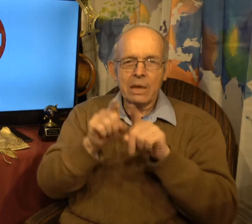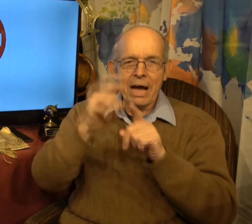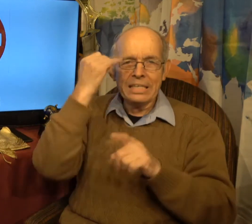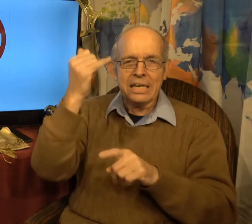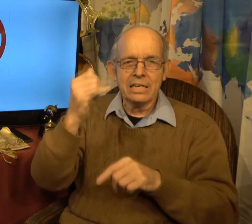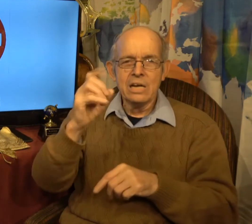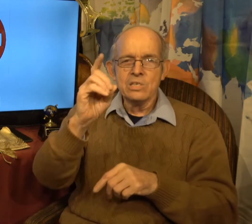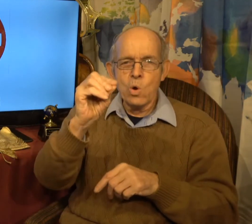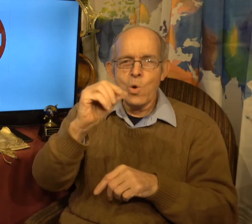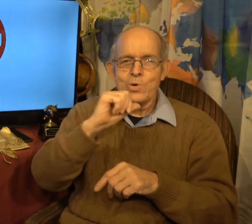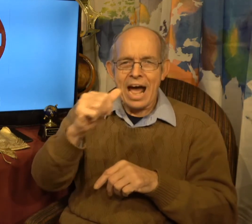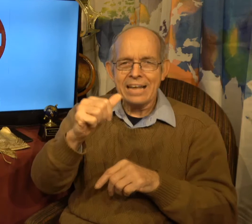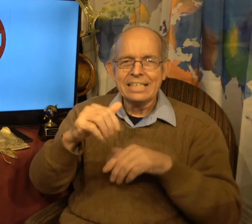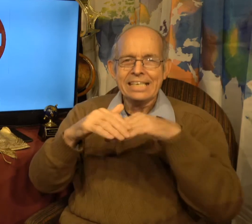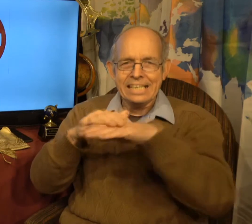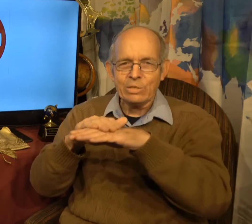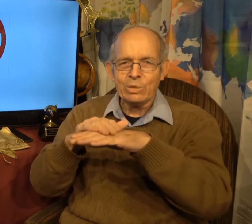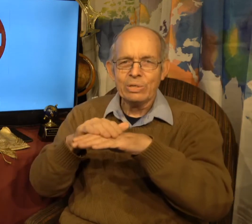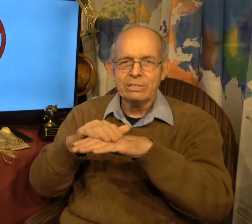Somebody here. Do not enter.